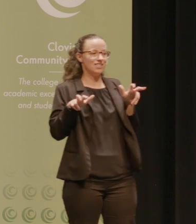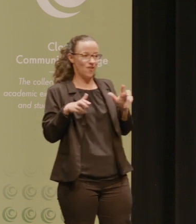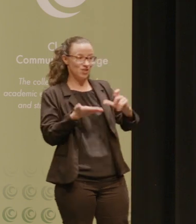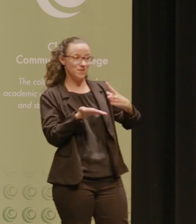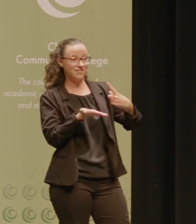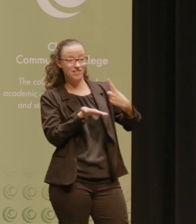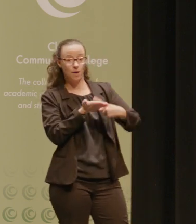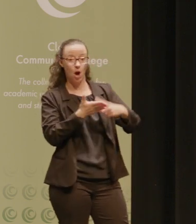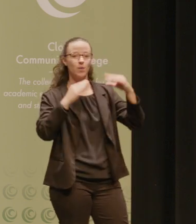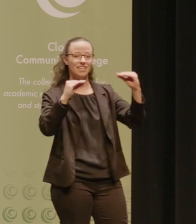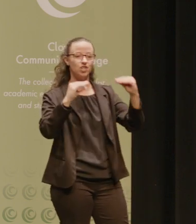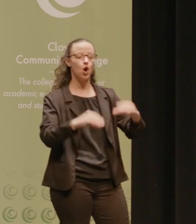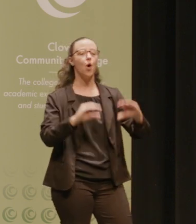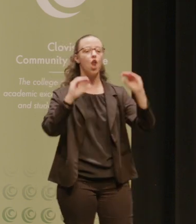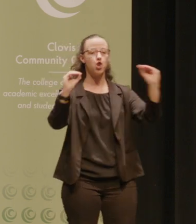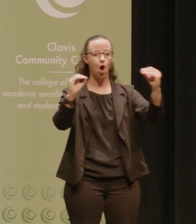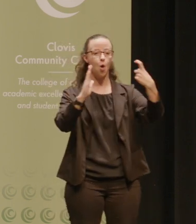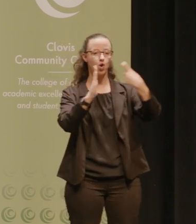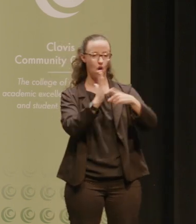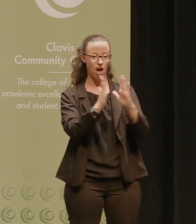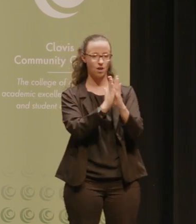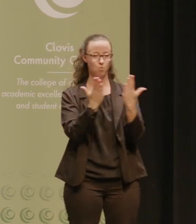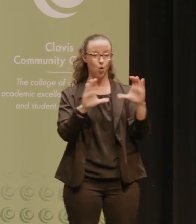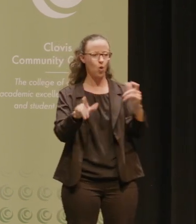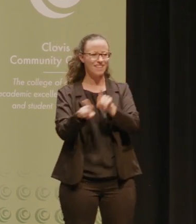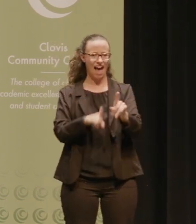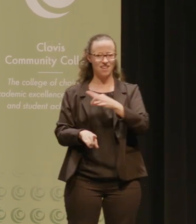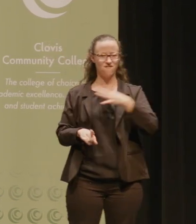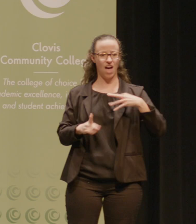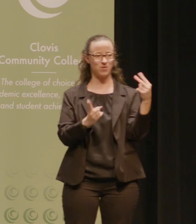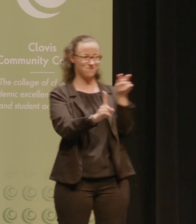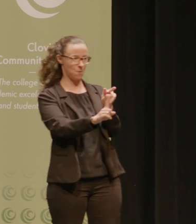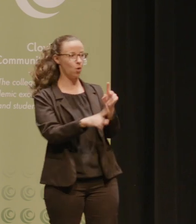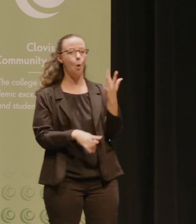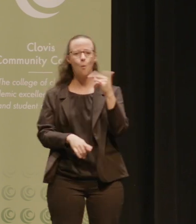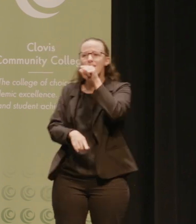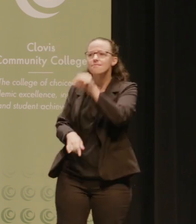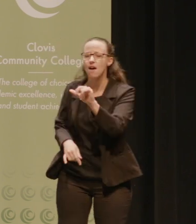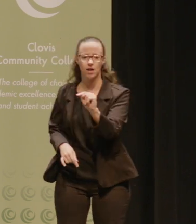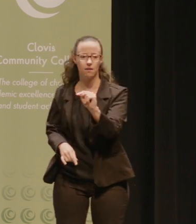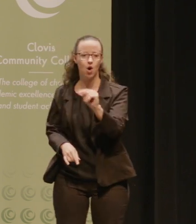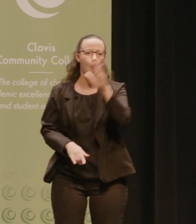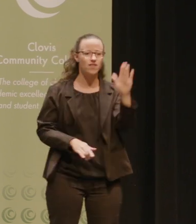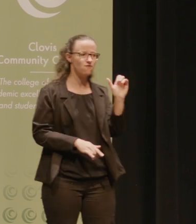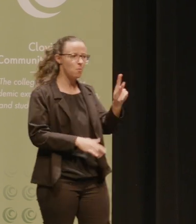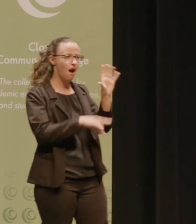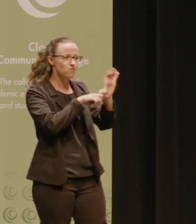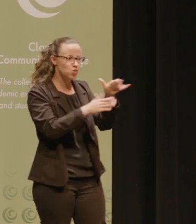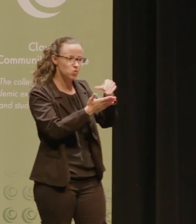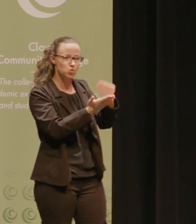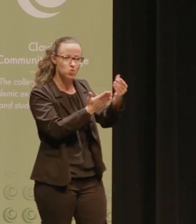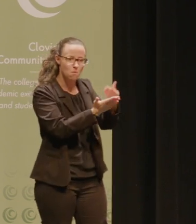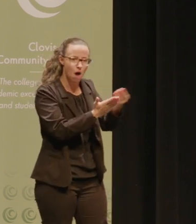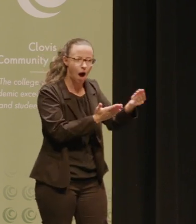ZTC course, zero textbook cost course, as a faculty member, and why I absolutely love it, and why I'm never going to go back, and hopefully